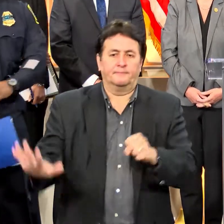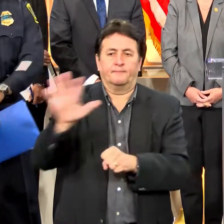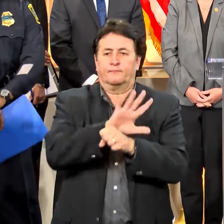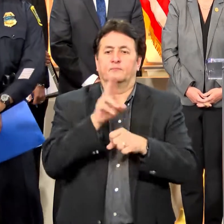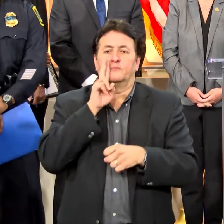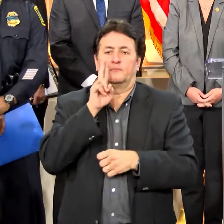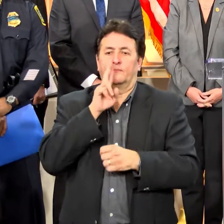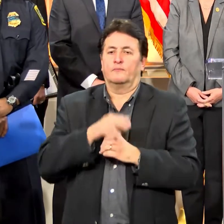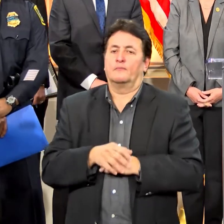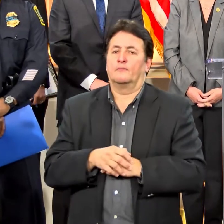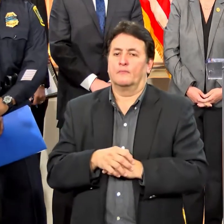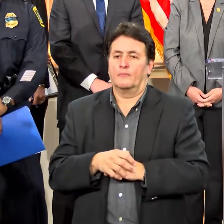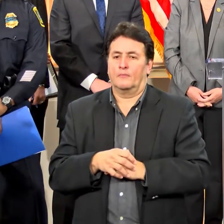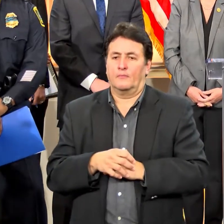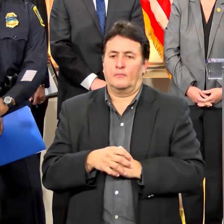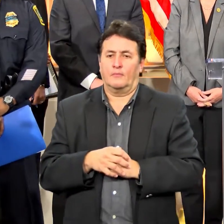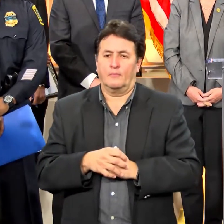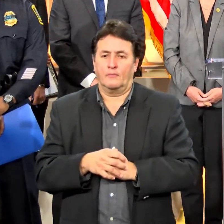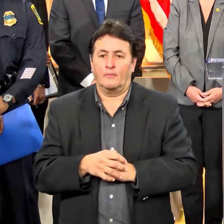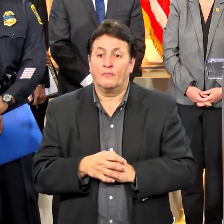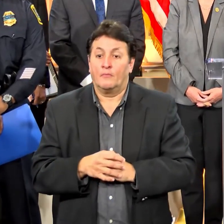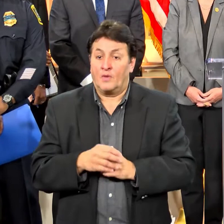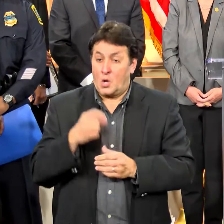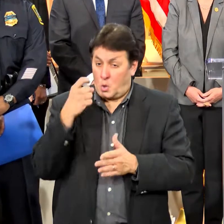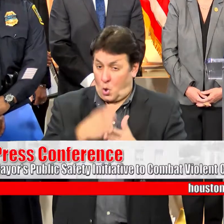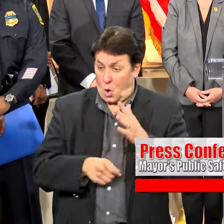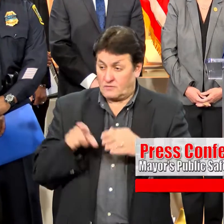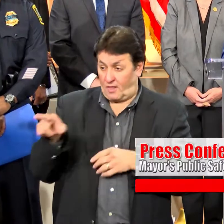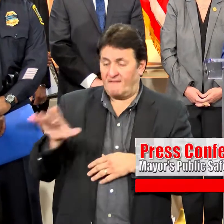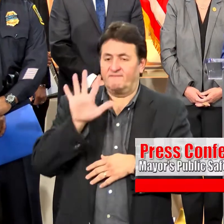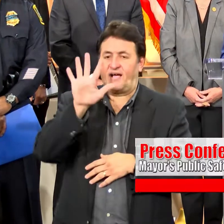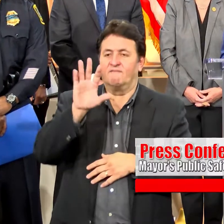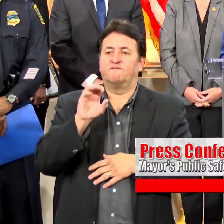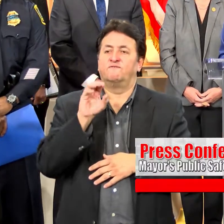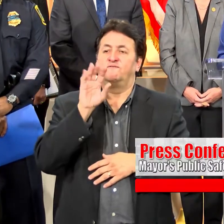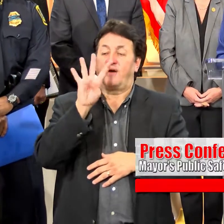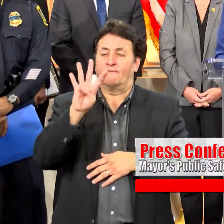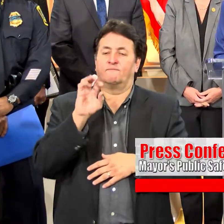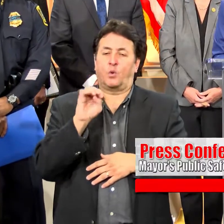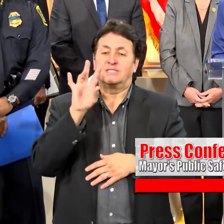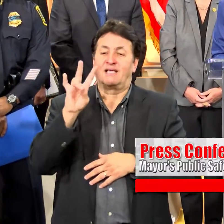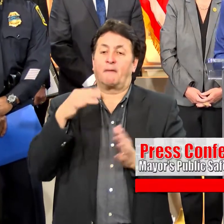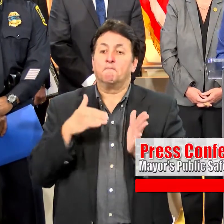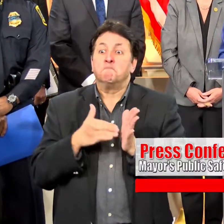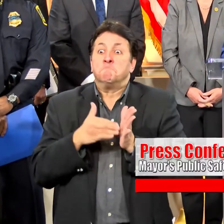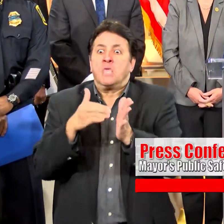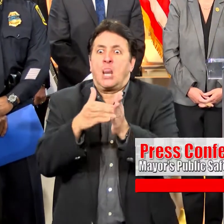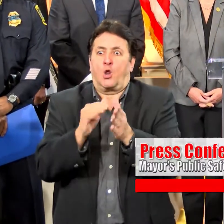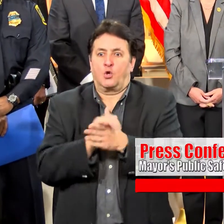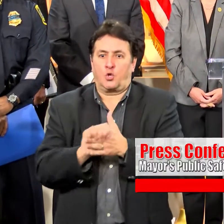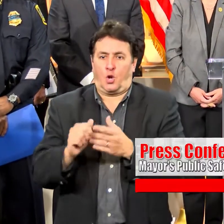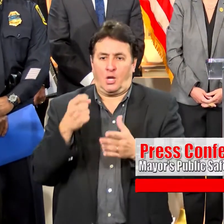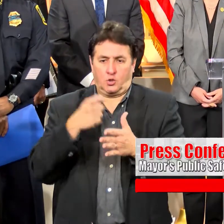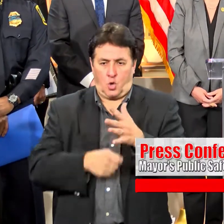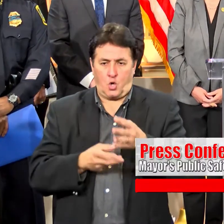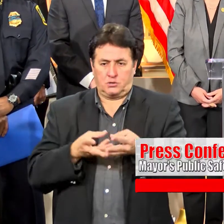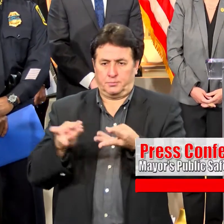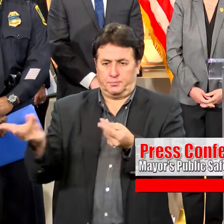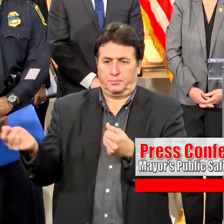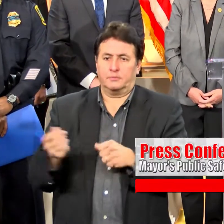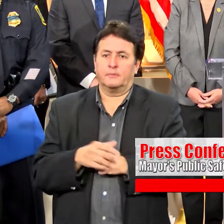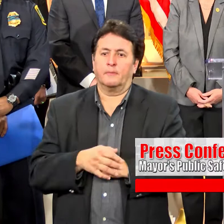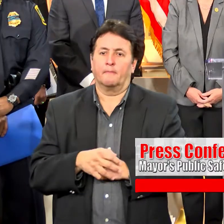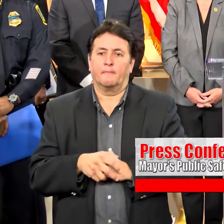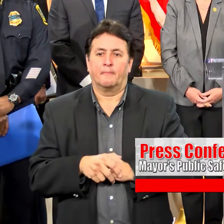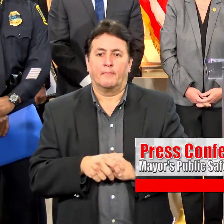$5.7 million. To complement HPD, the city will invest $1.9 million